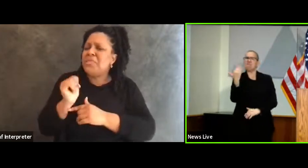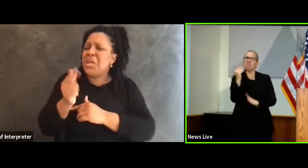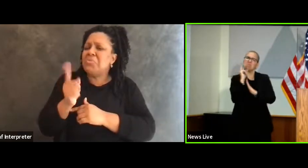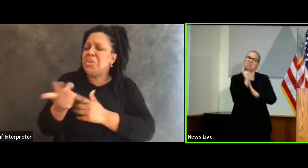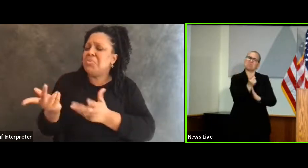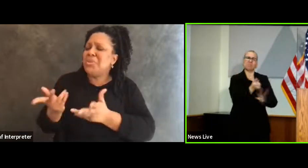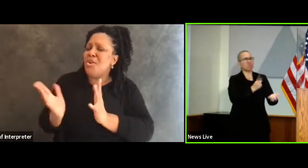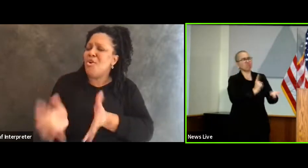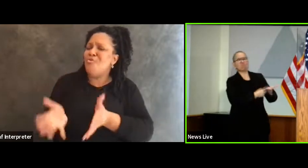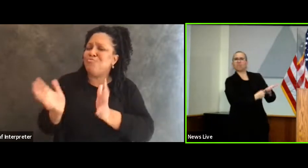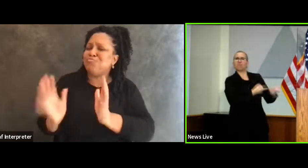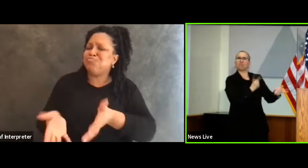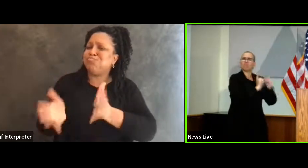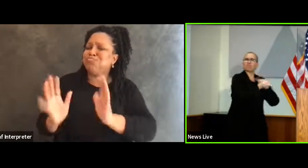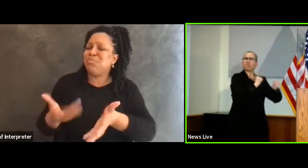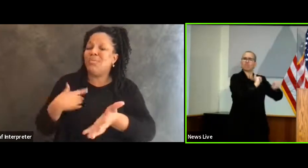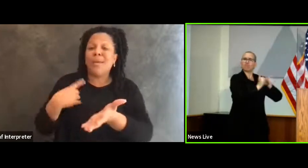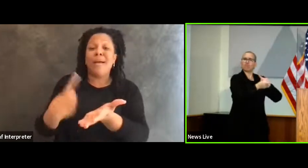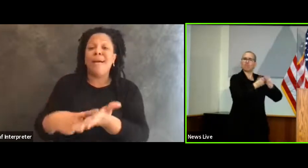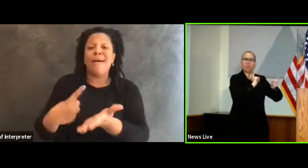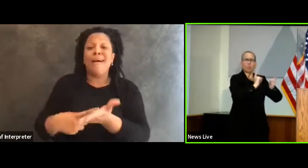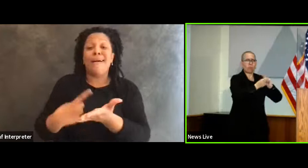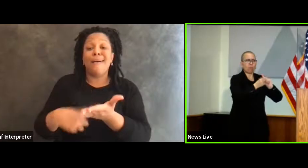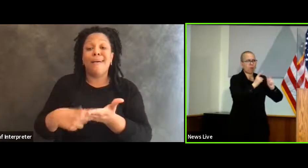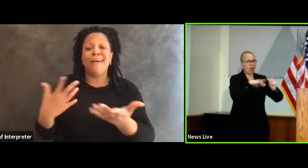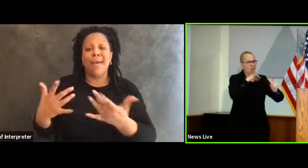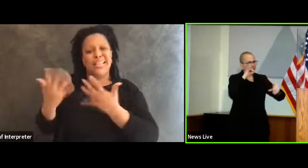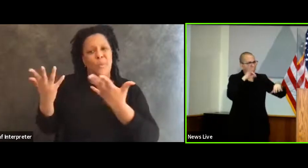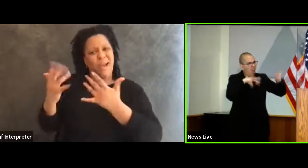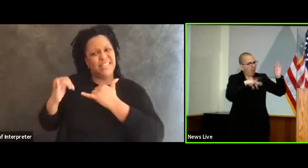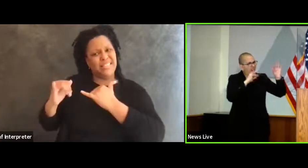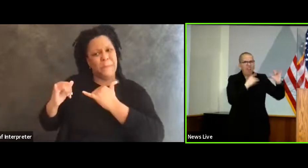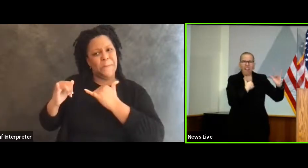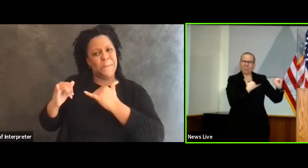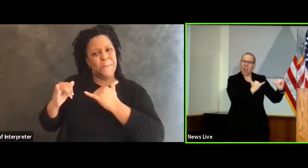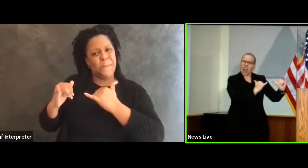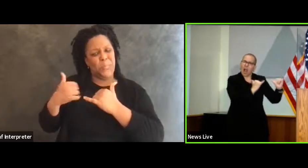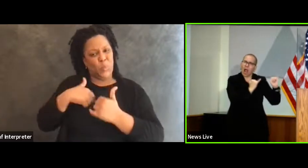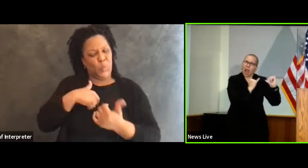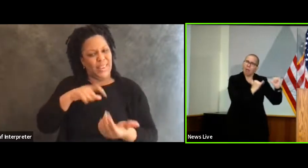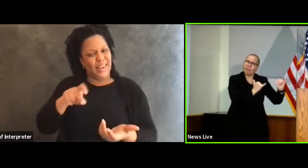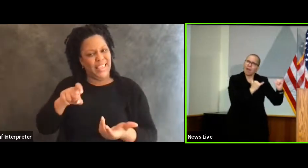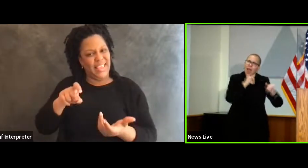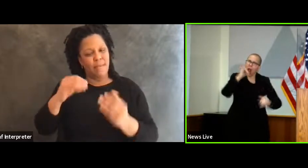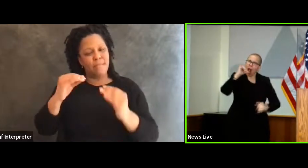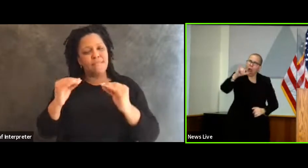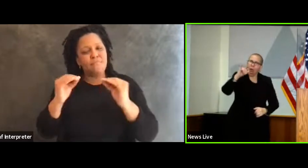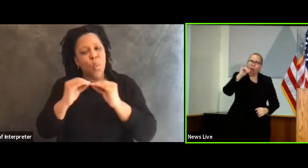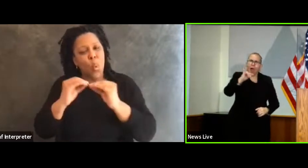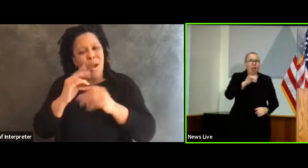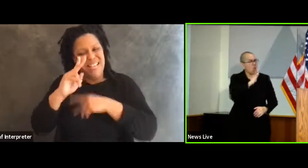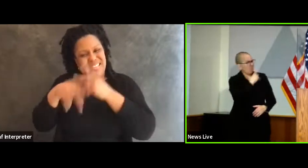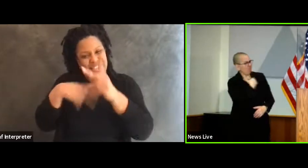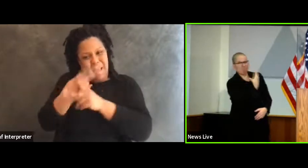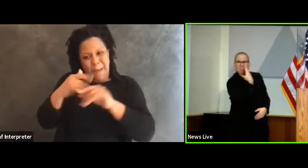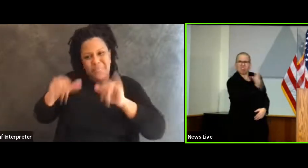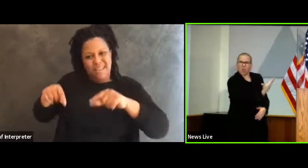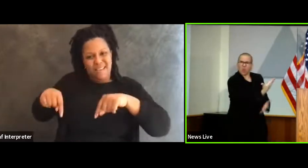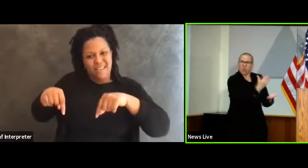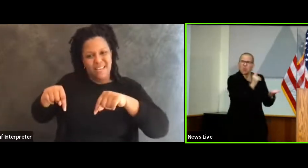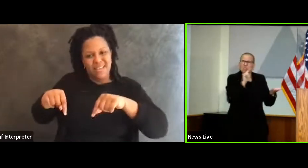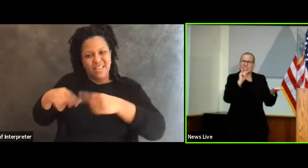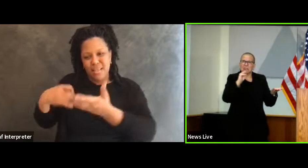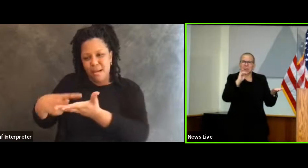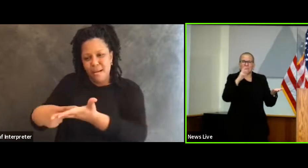talk about things that we had commonalities around. We need to have more of those conversations. So again, Rep. Miller, thank you for being here. And I'm looking forward to getting to